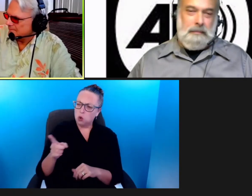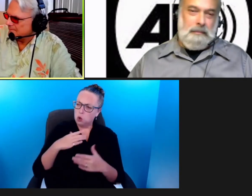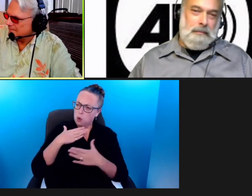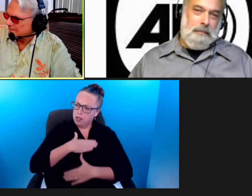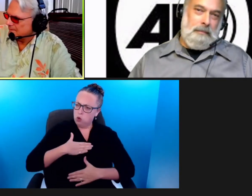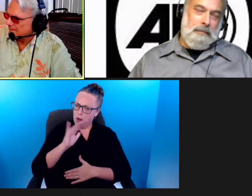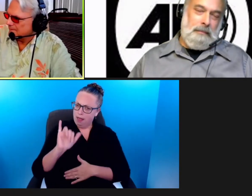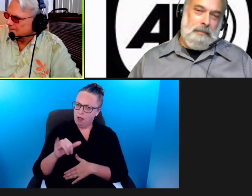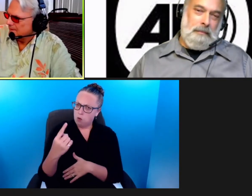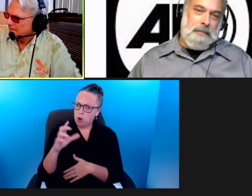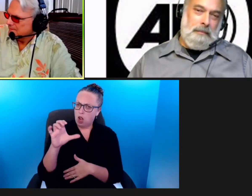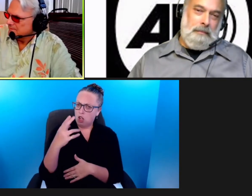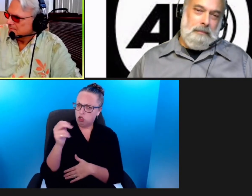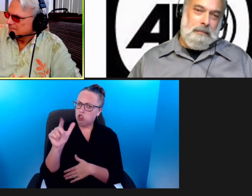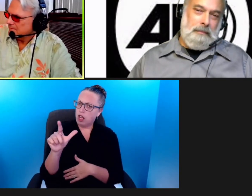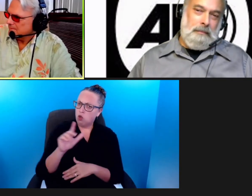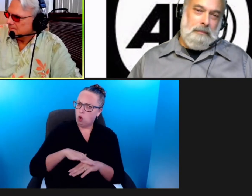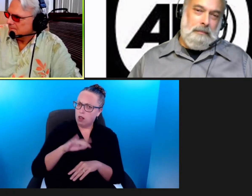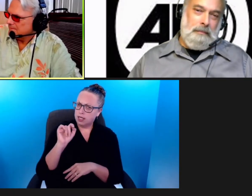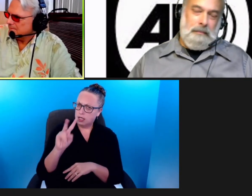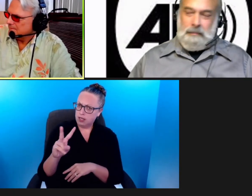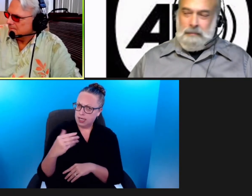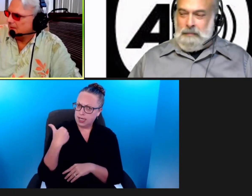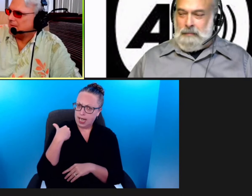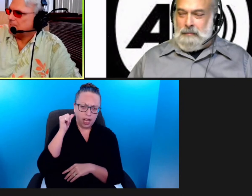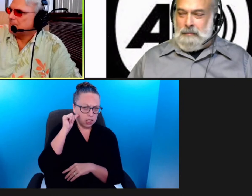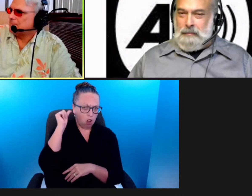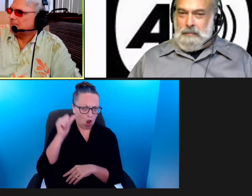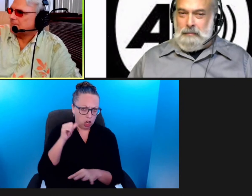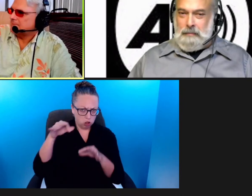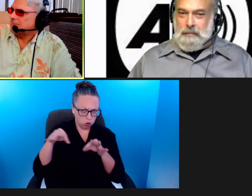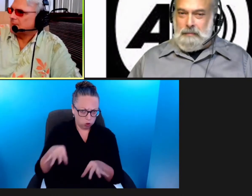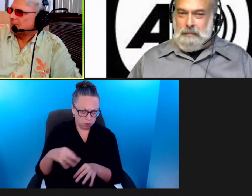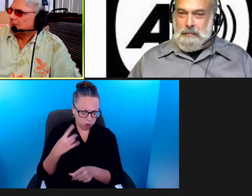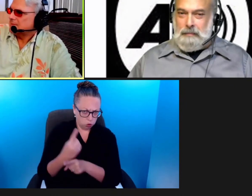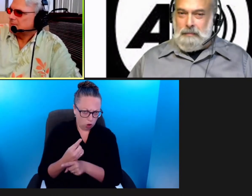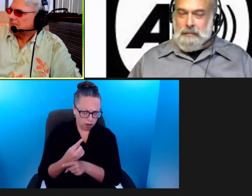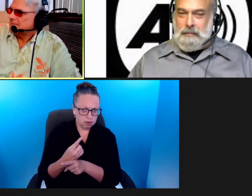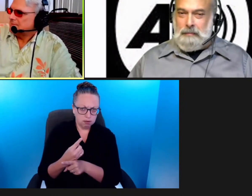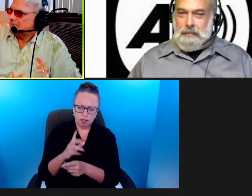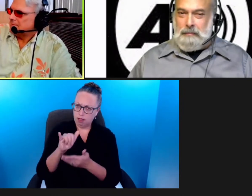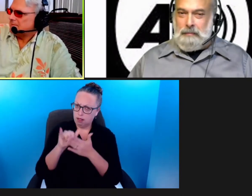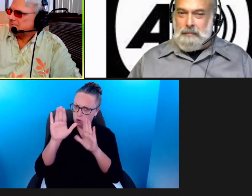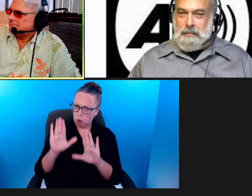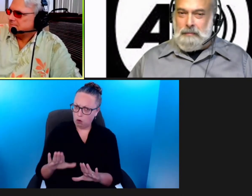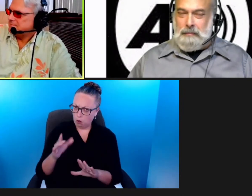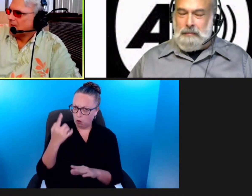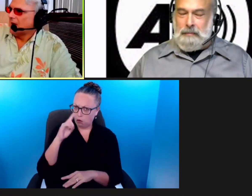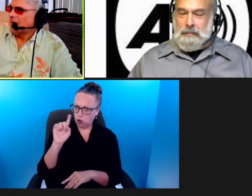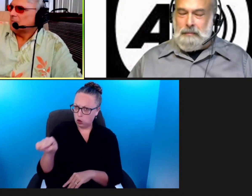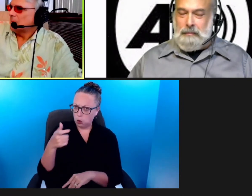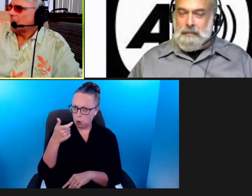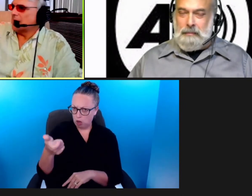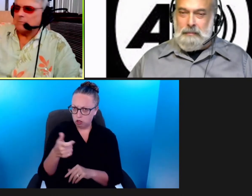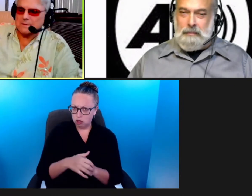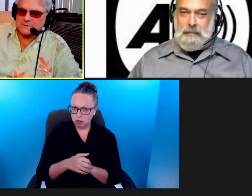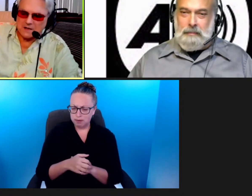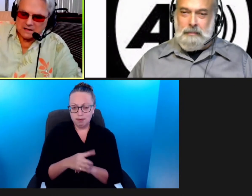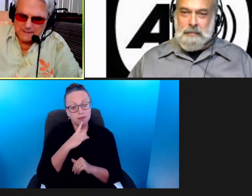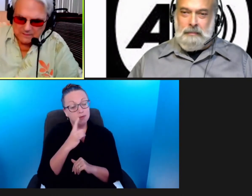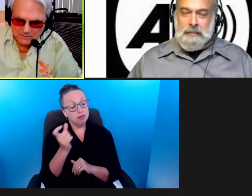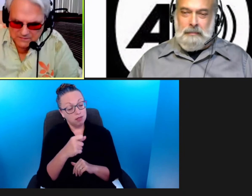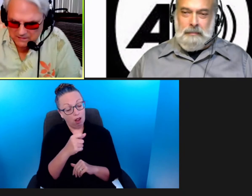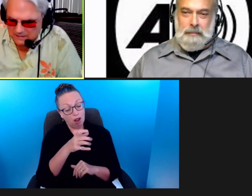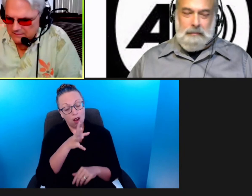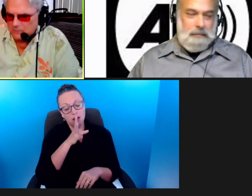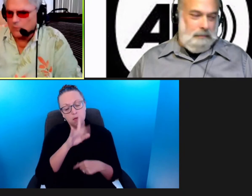channel on our television that's got audio description. Yeah. And that's always great for you to watch. It's wonderful. And I'm going to talk